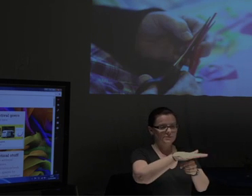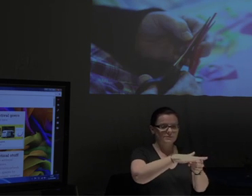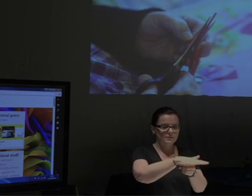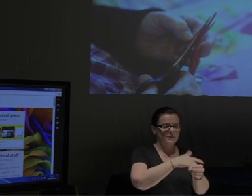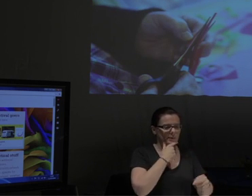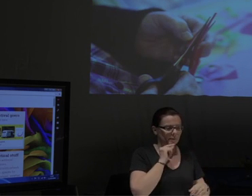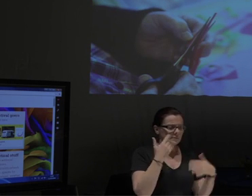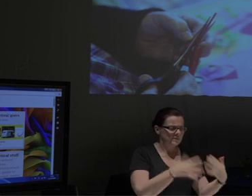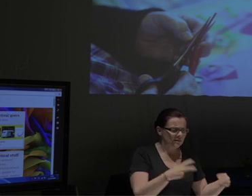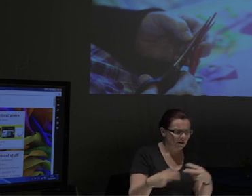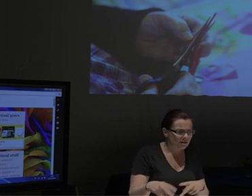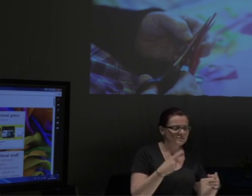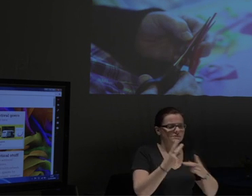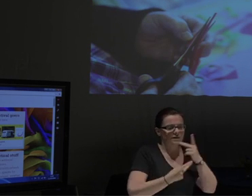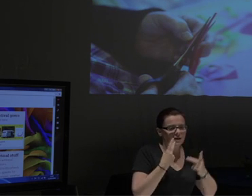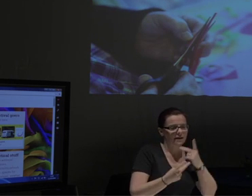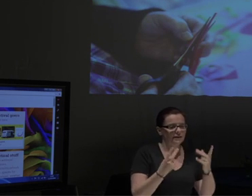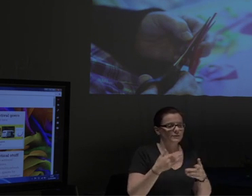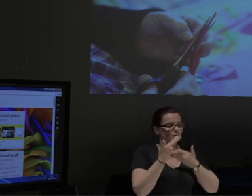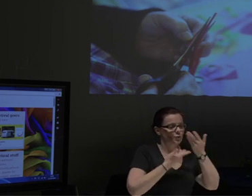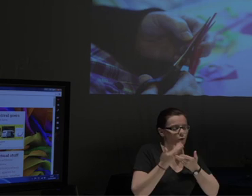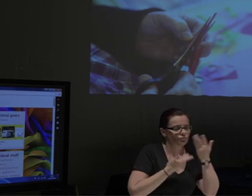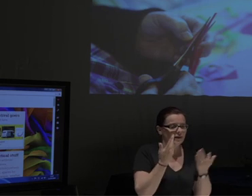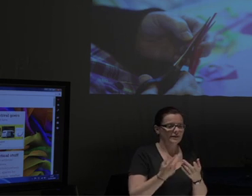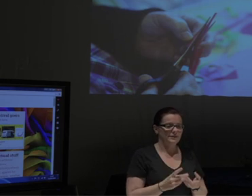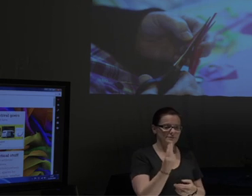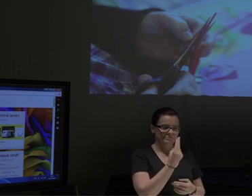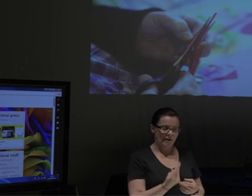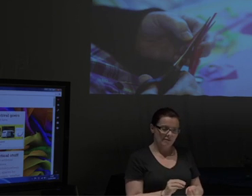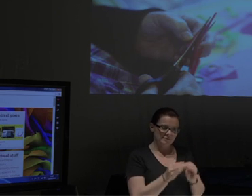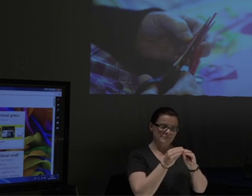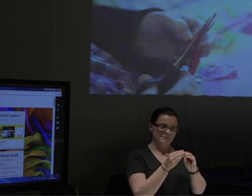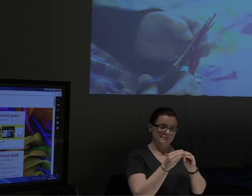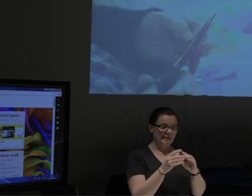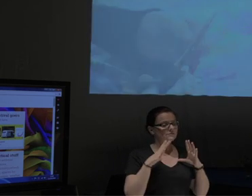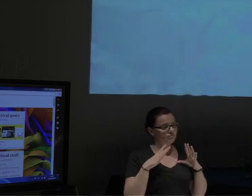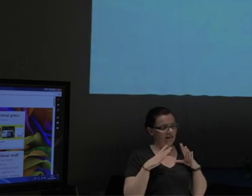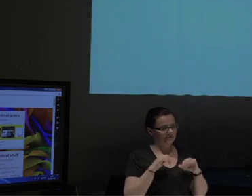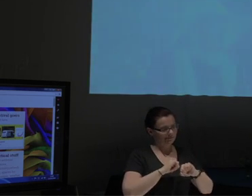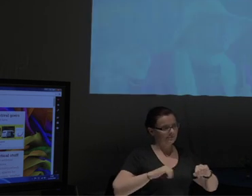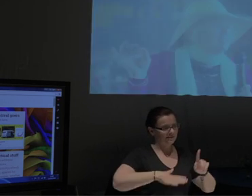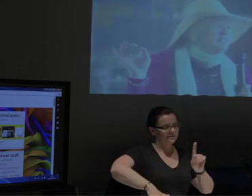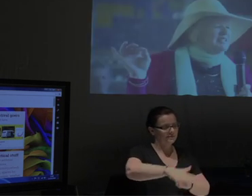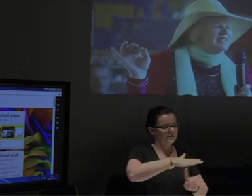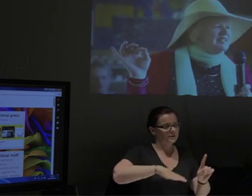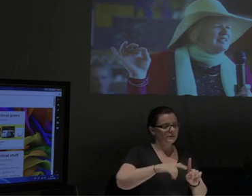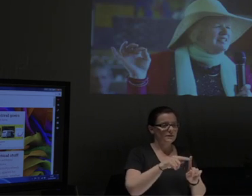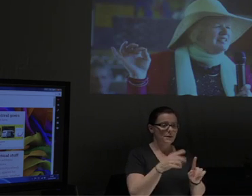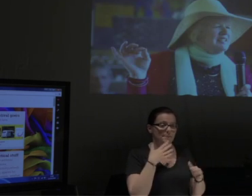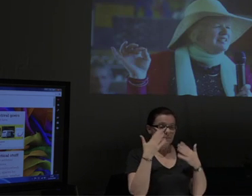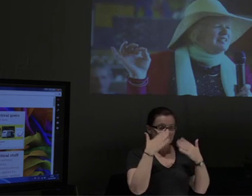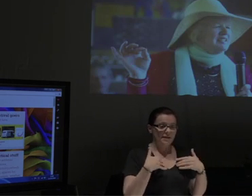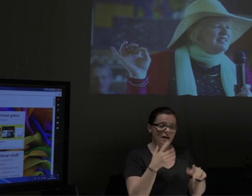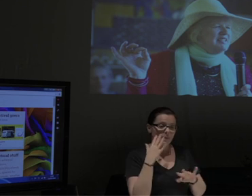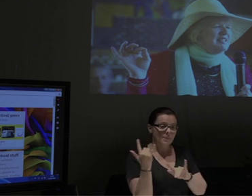danced, sang, told stories and did visual art in a relaxed social space. This community learning mental health pilot